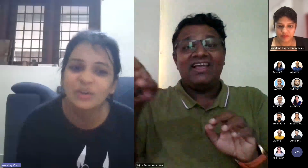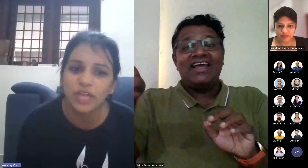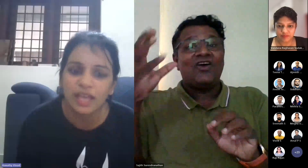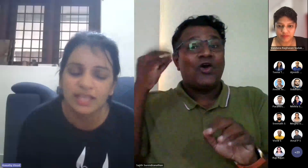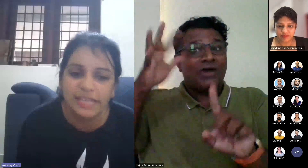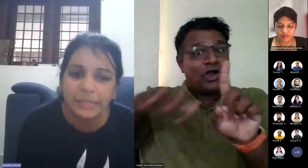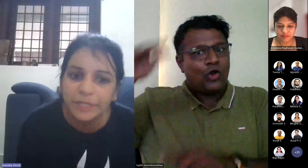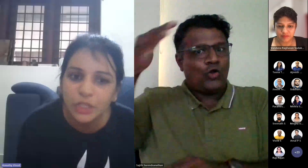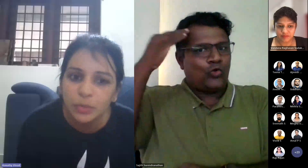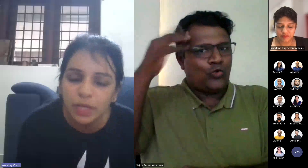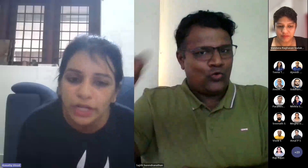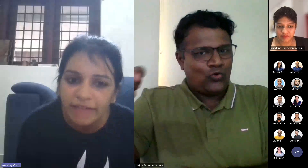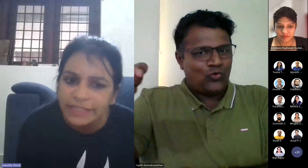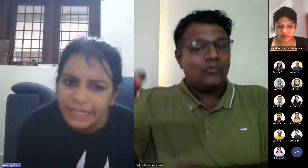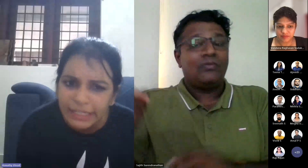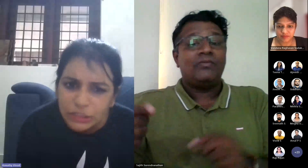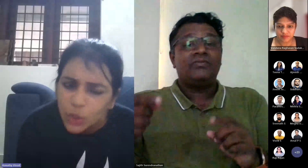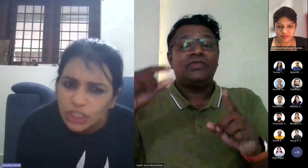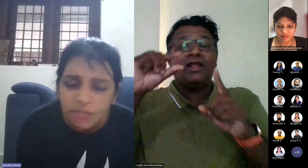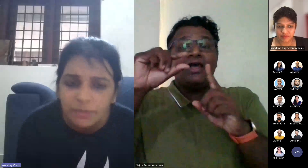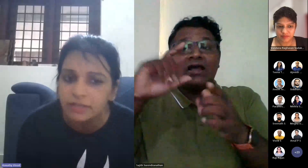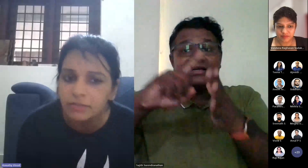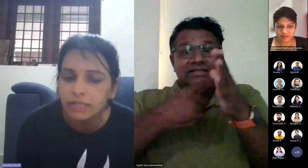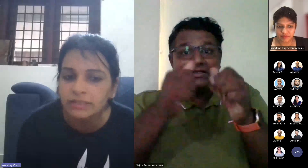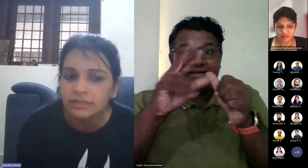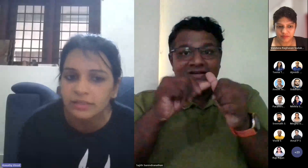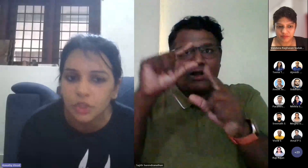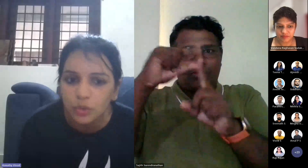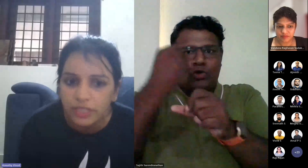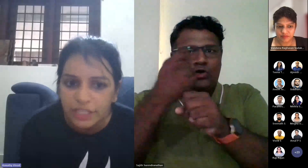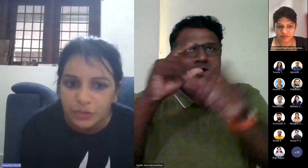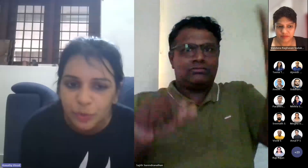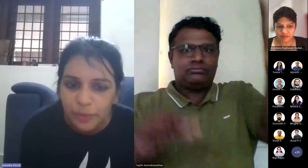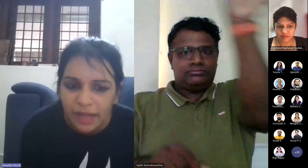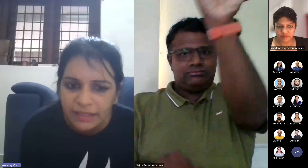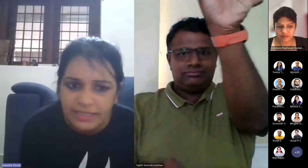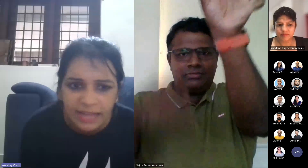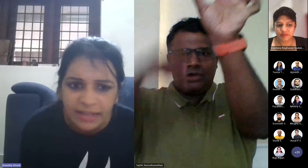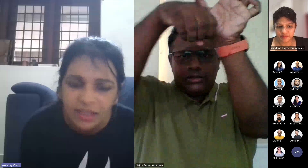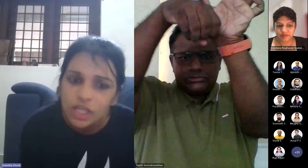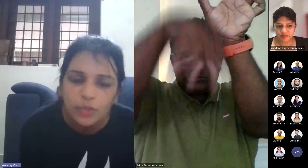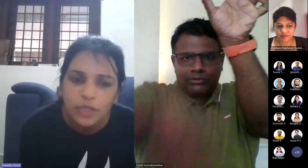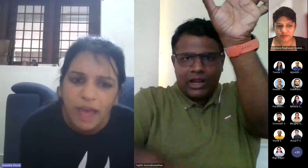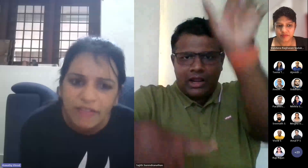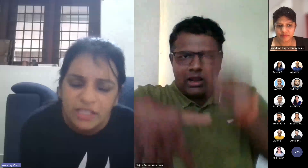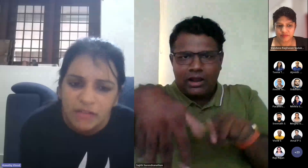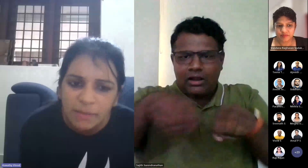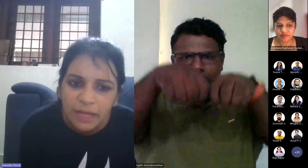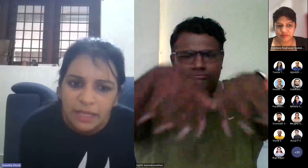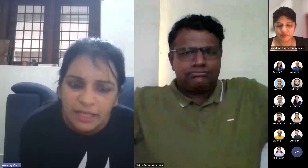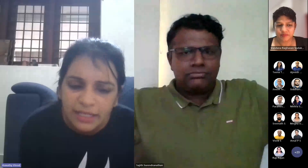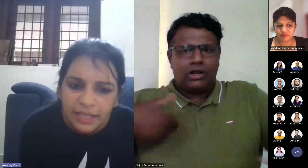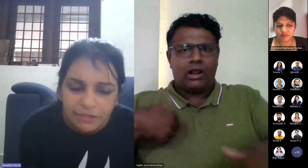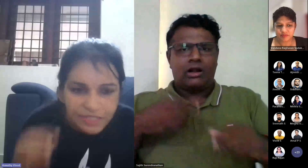He said, okay, as an interpreter, you may not have the technical knowledge, but the rest of you may understand. So when you have a